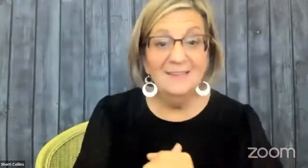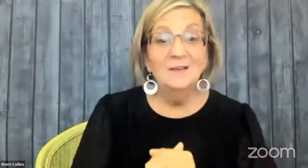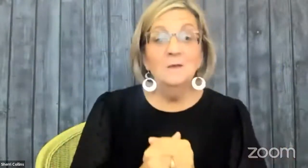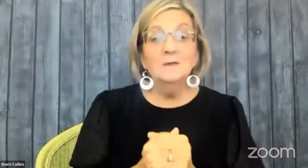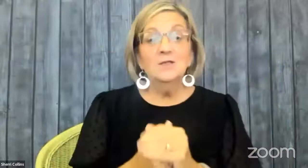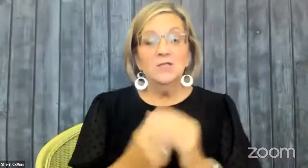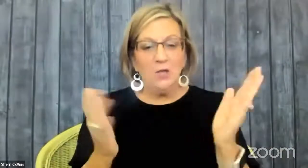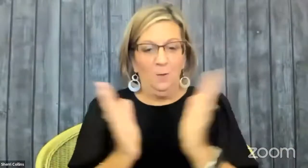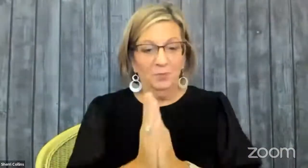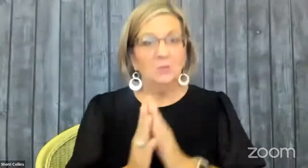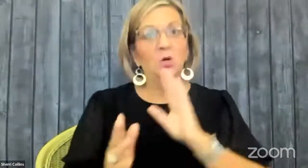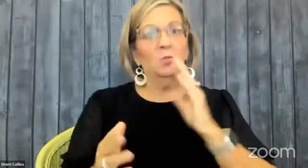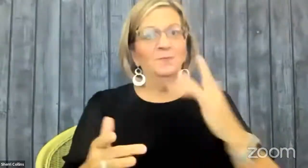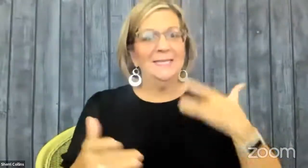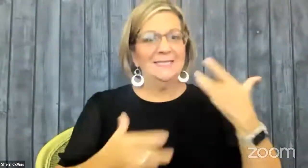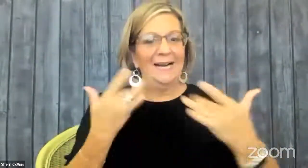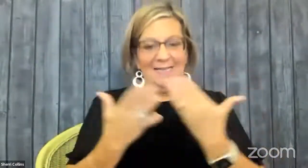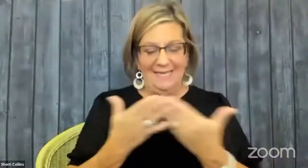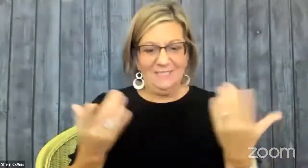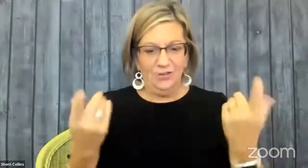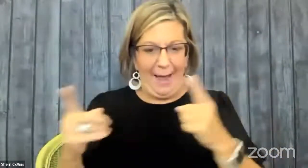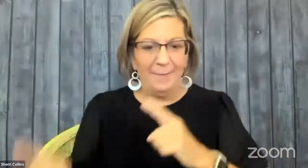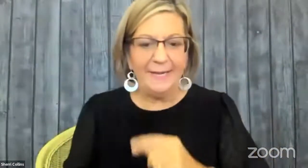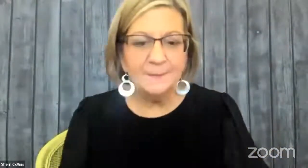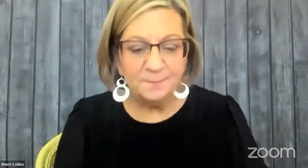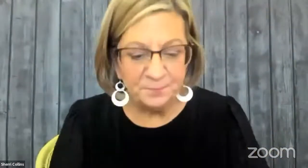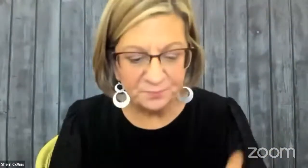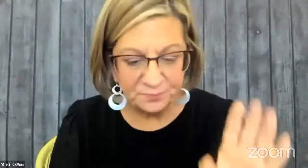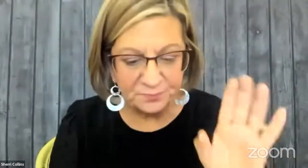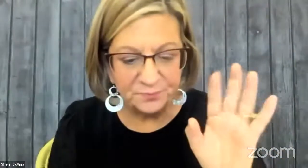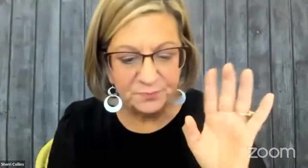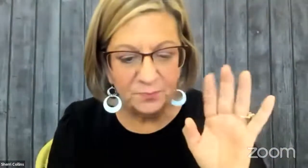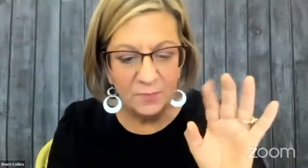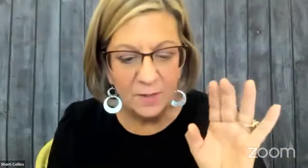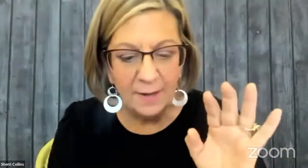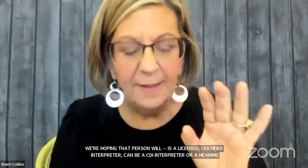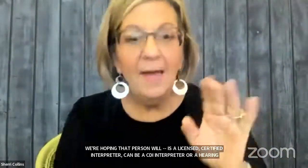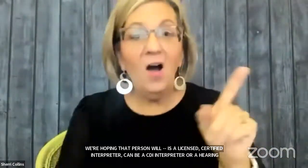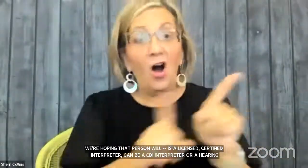posted. So exciting things are happening.